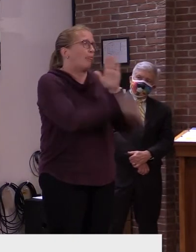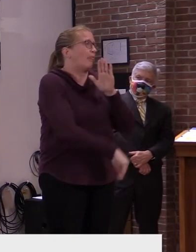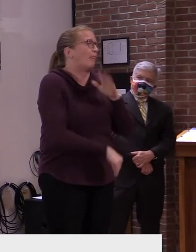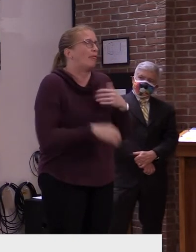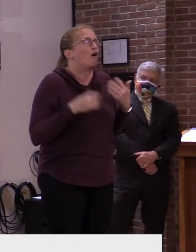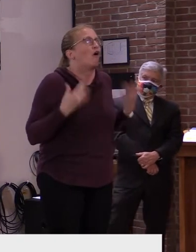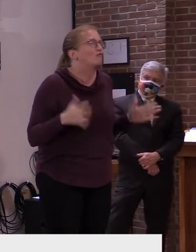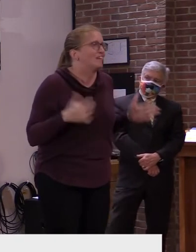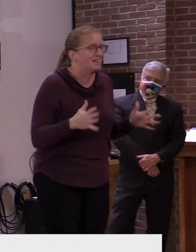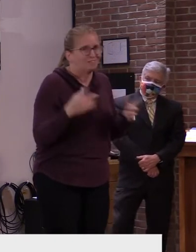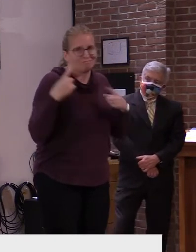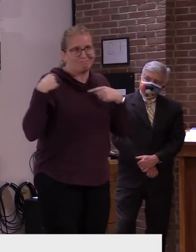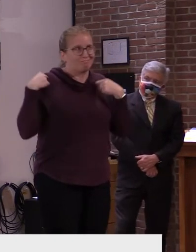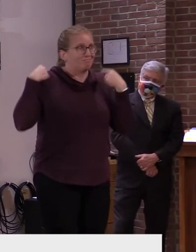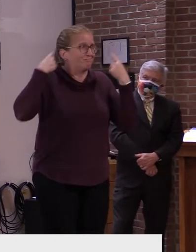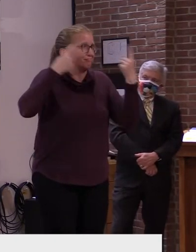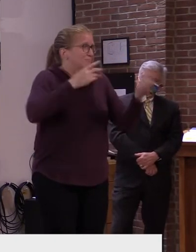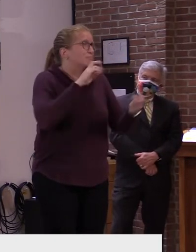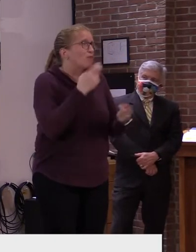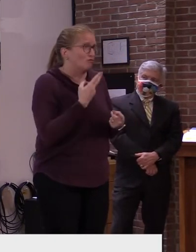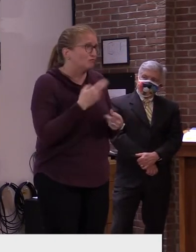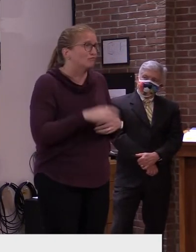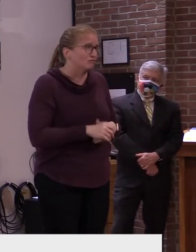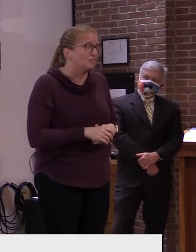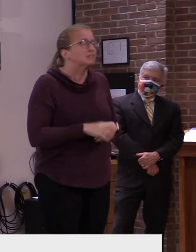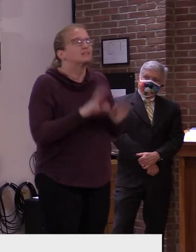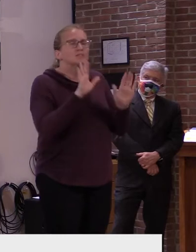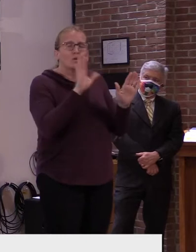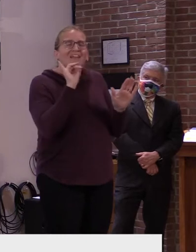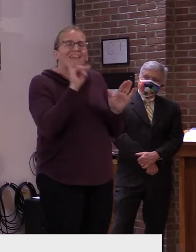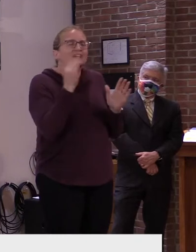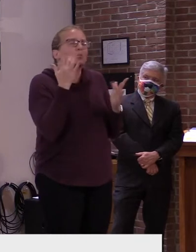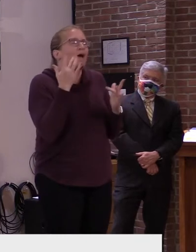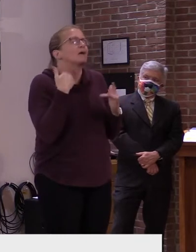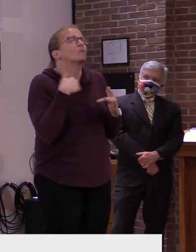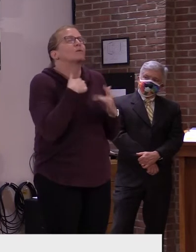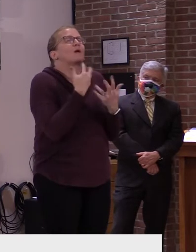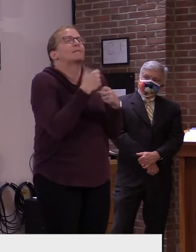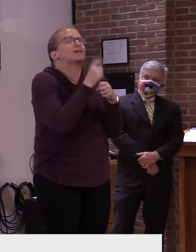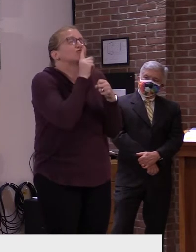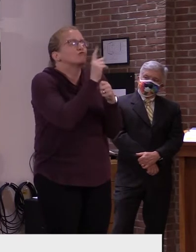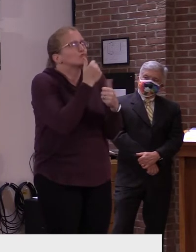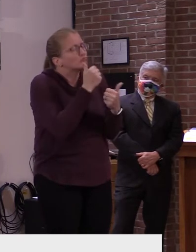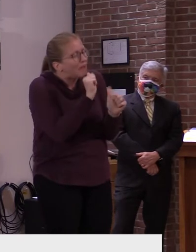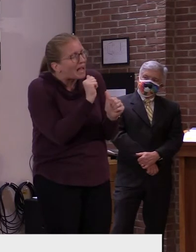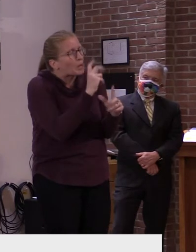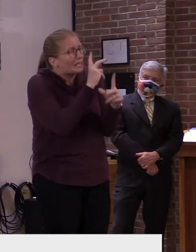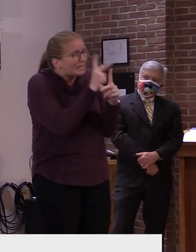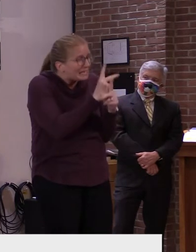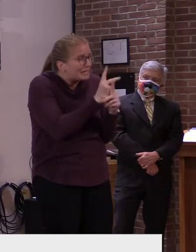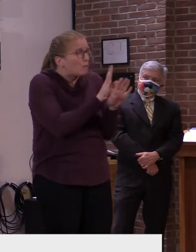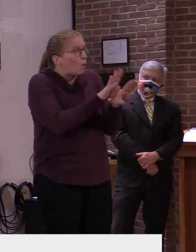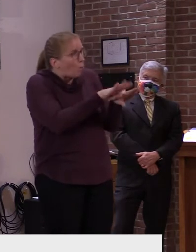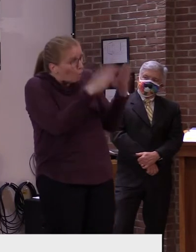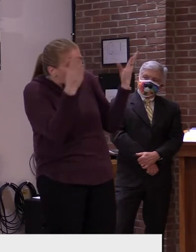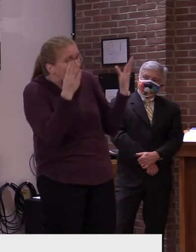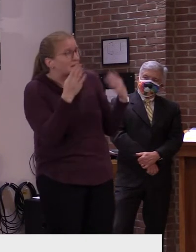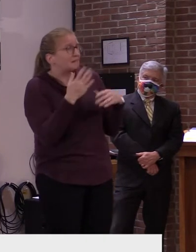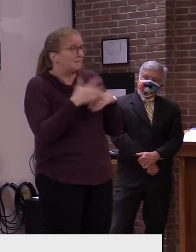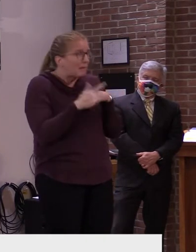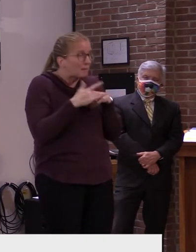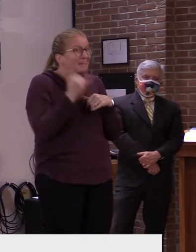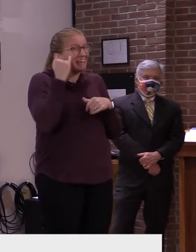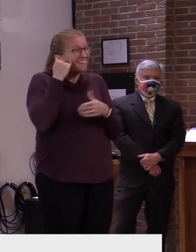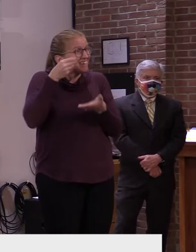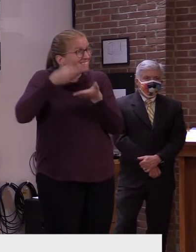economic ramifications of such. That's why we're working so hard to try and make sure that we have any funds that are